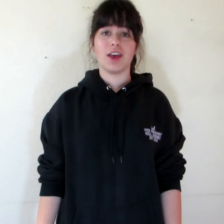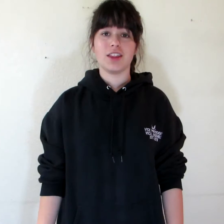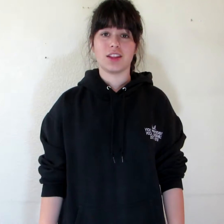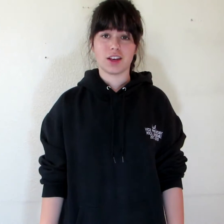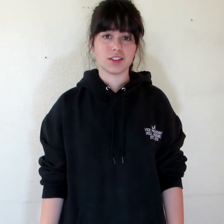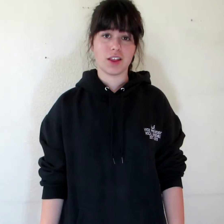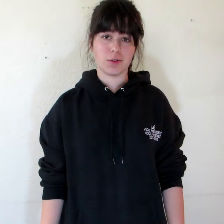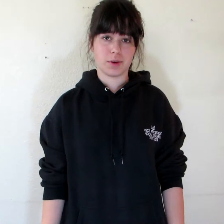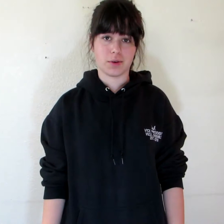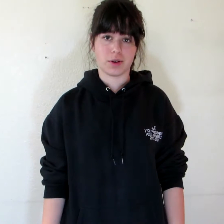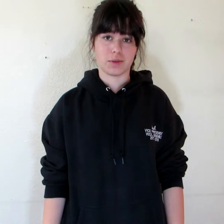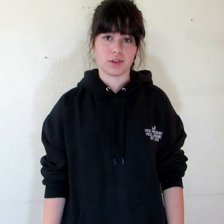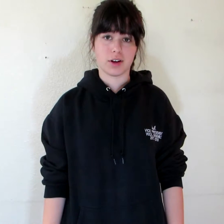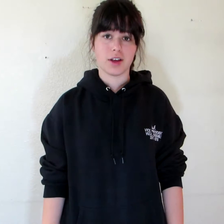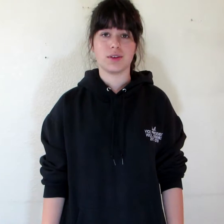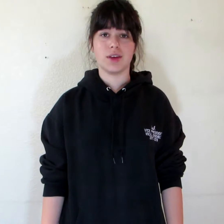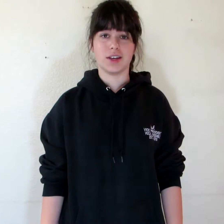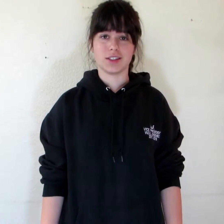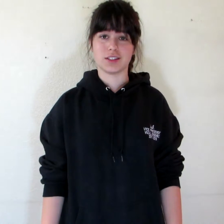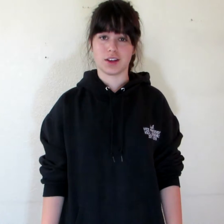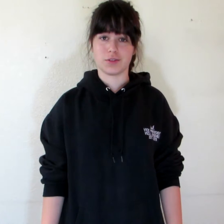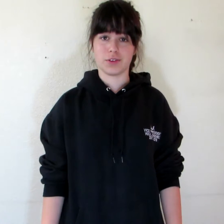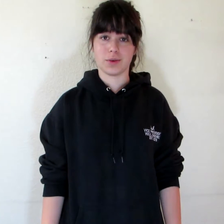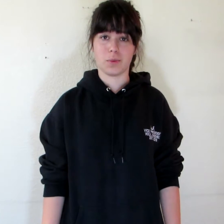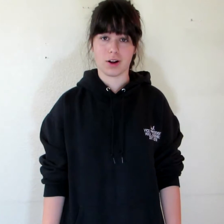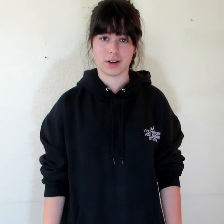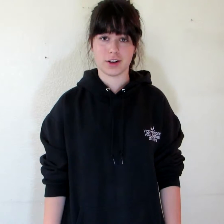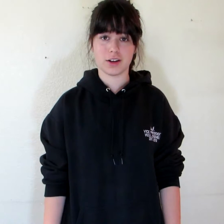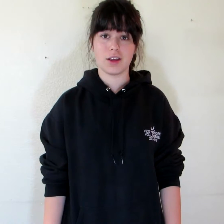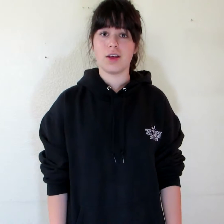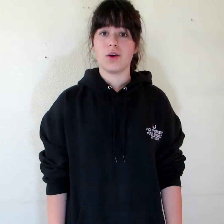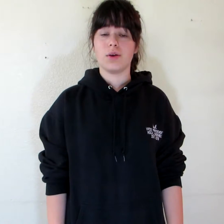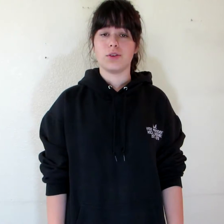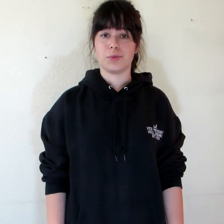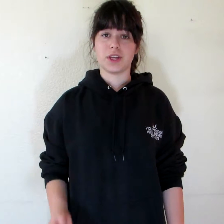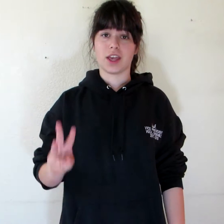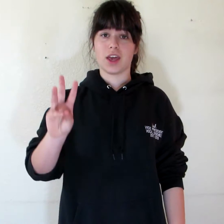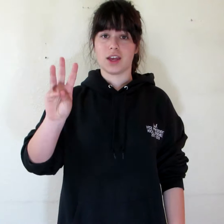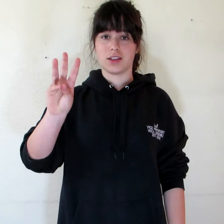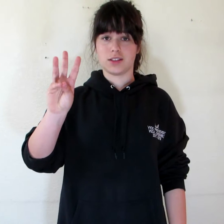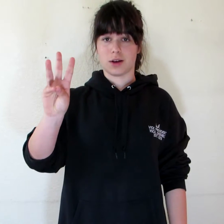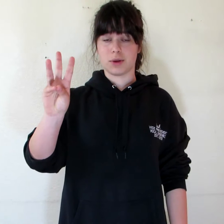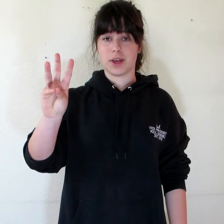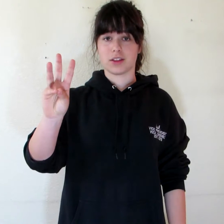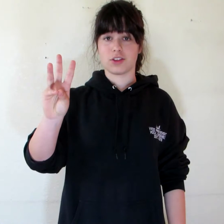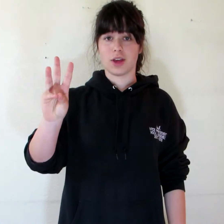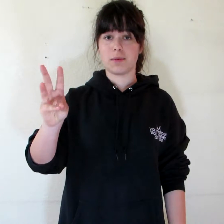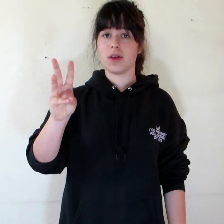The next sign that we'll be going over is the sign for water. You'll be taking a W hand shape